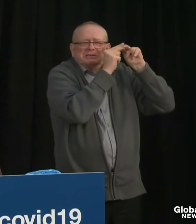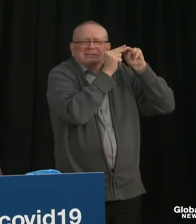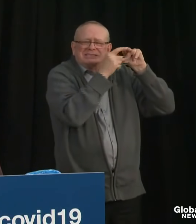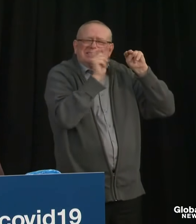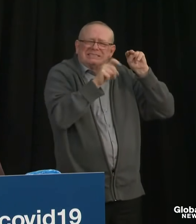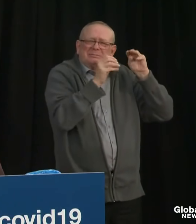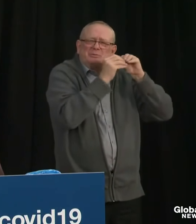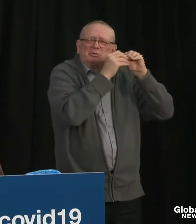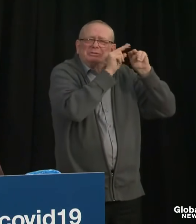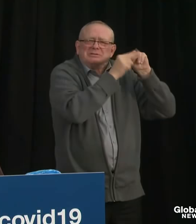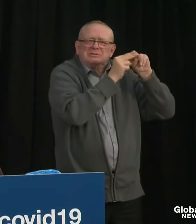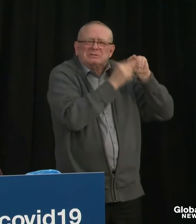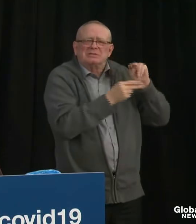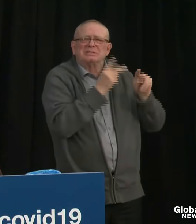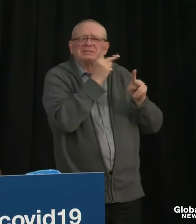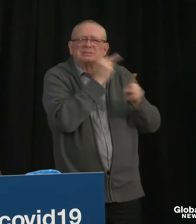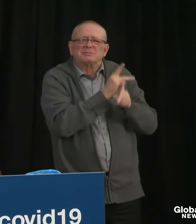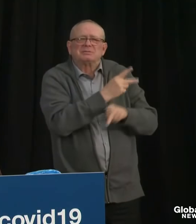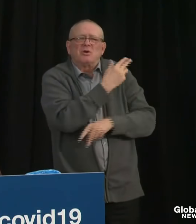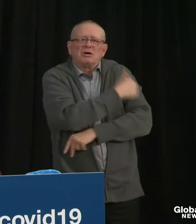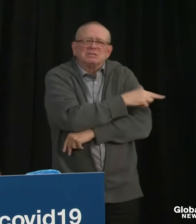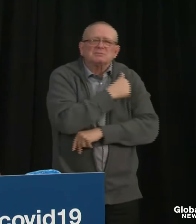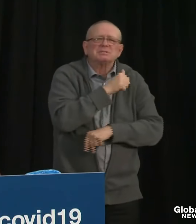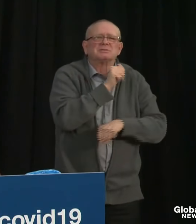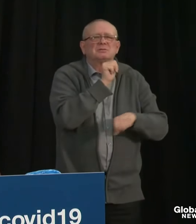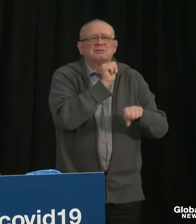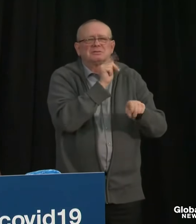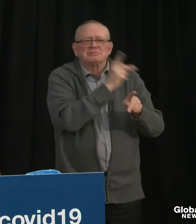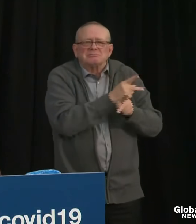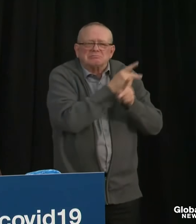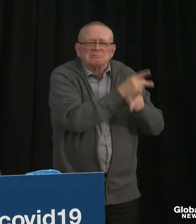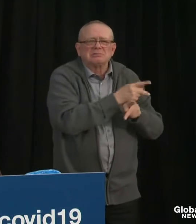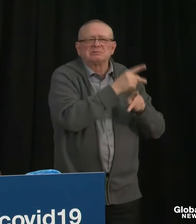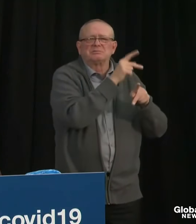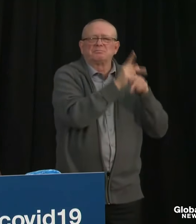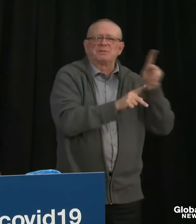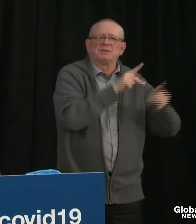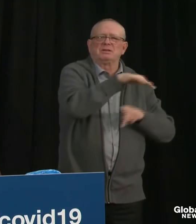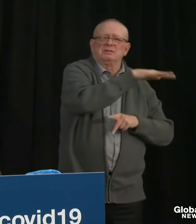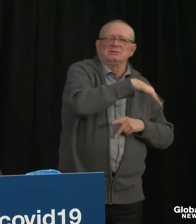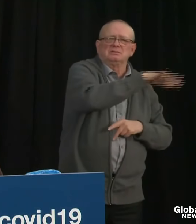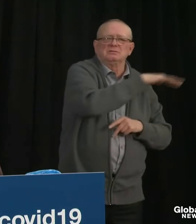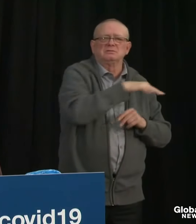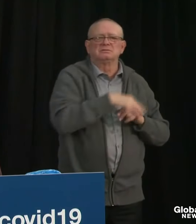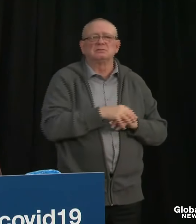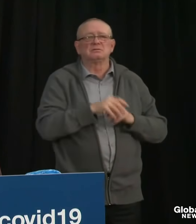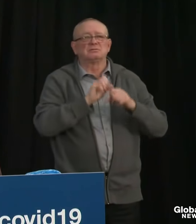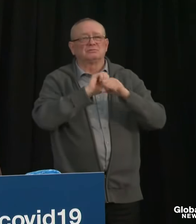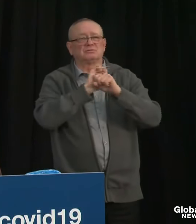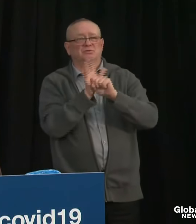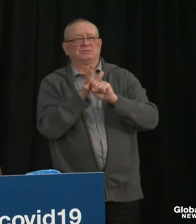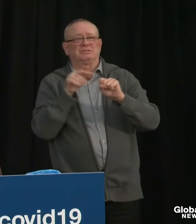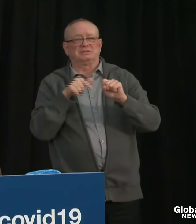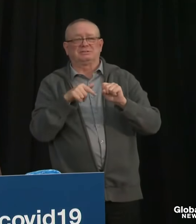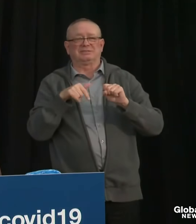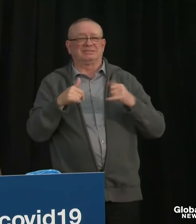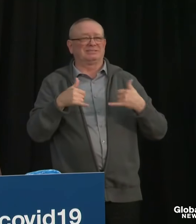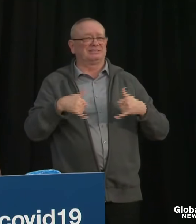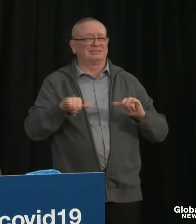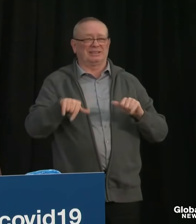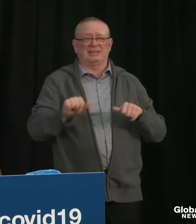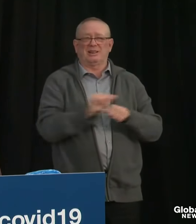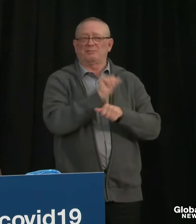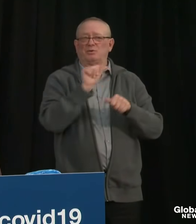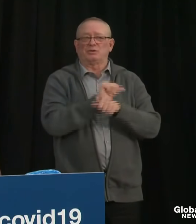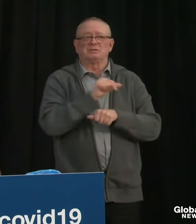needs. We have lived with this virus for 10 months. We know how it spreads, and we know that it is critical that we all